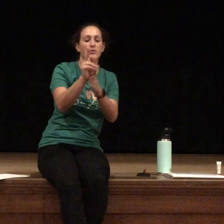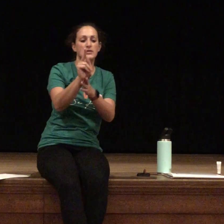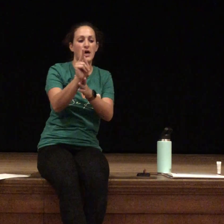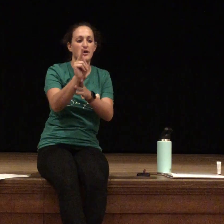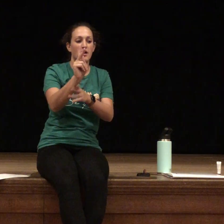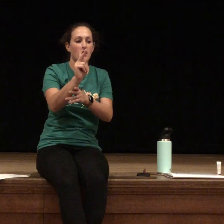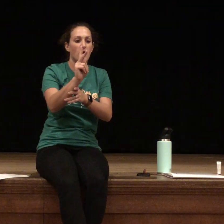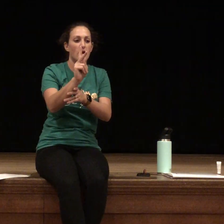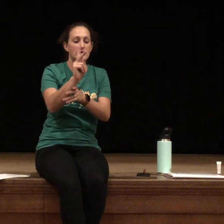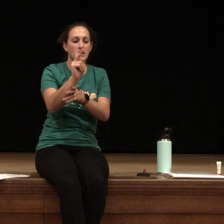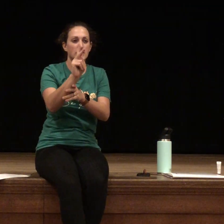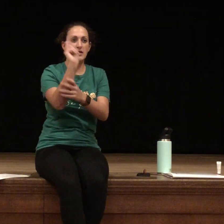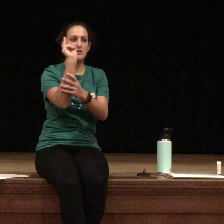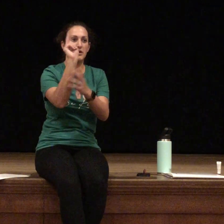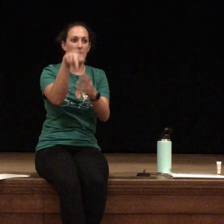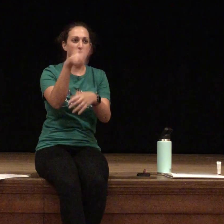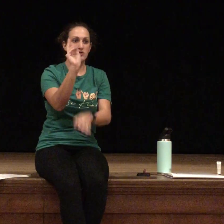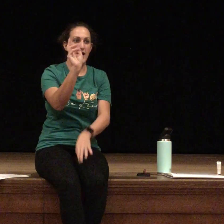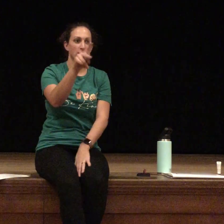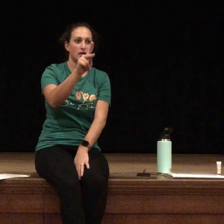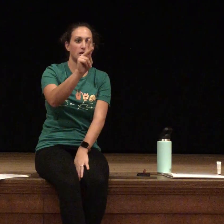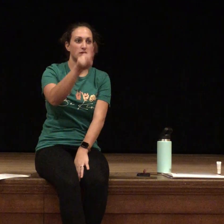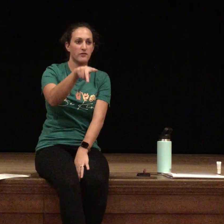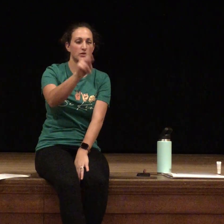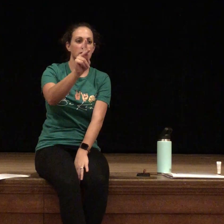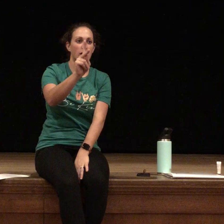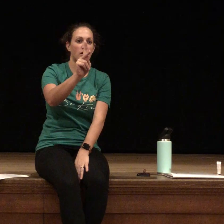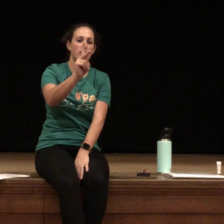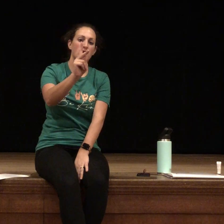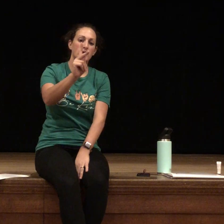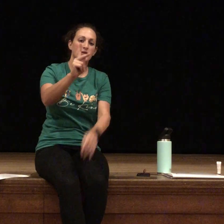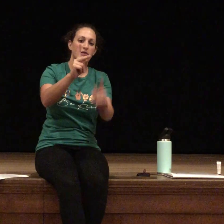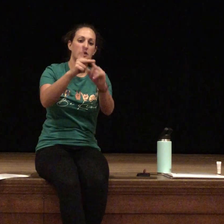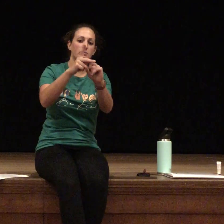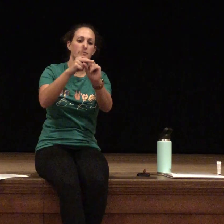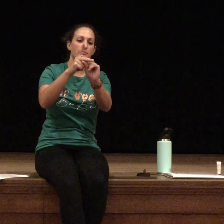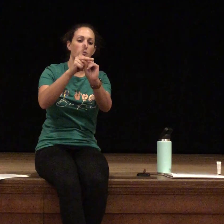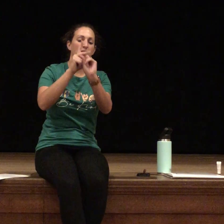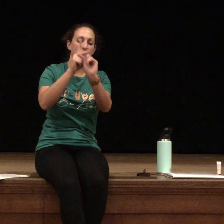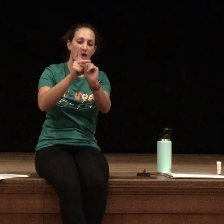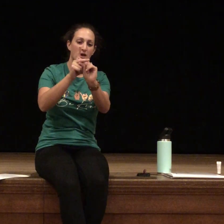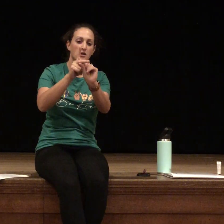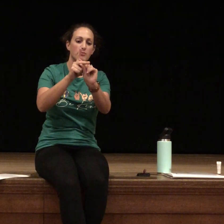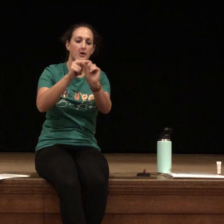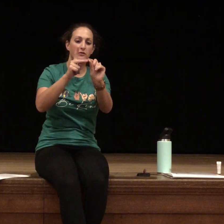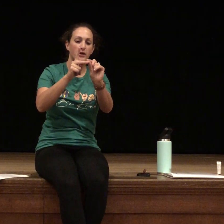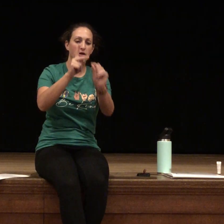was that it doesn't need to be like drastic difference. Like he always said that when it's a K, your middle finger can